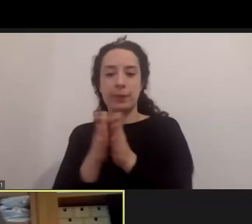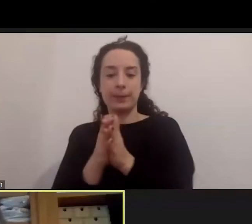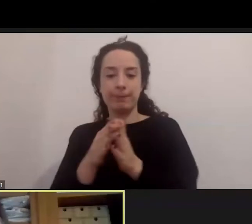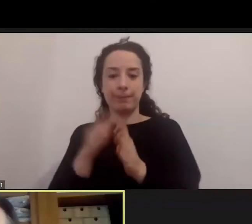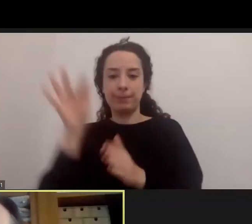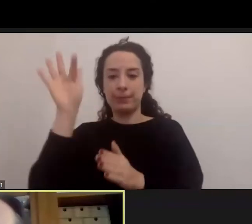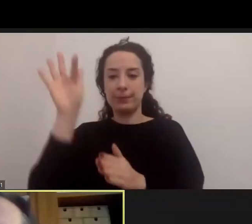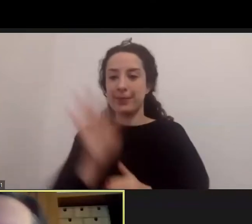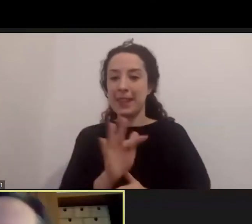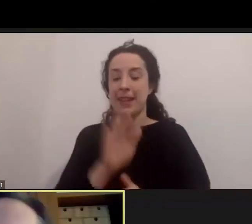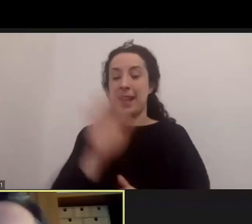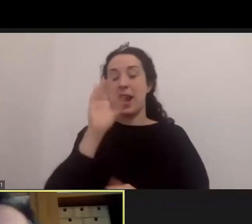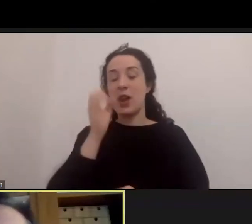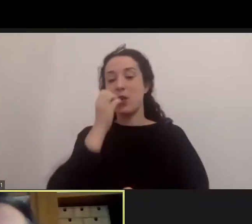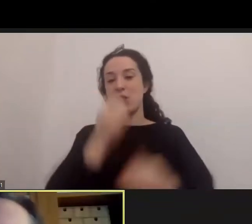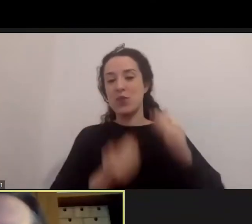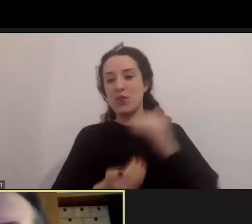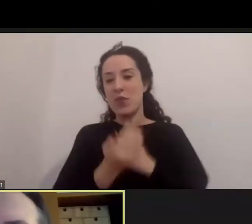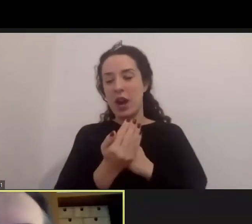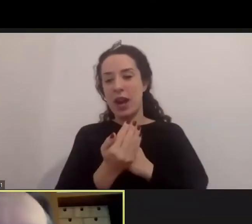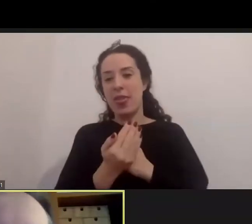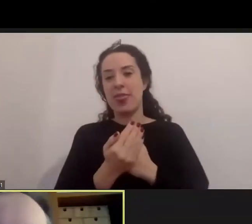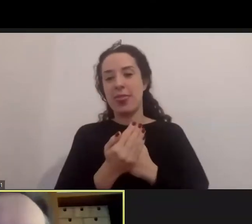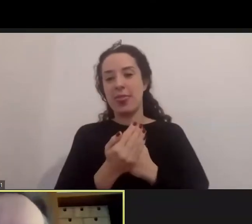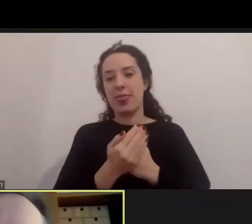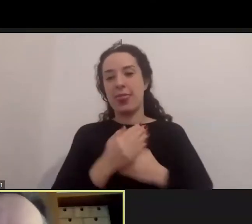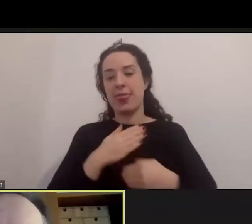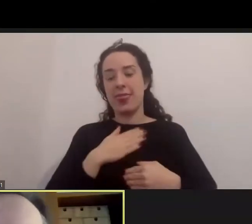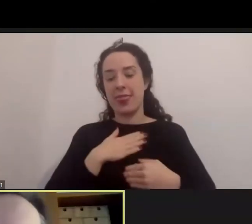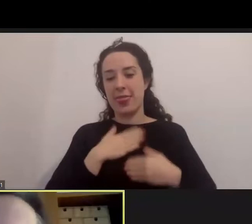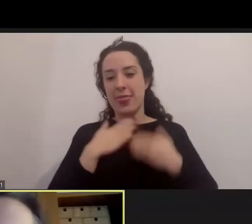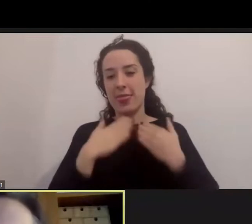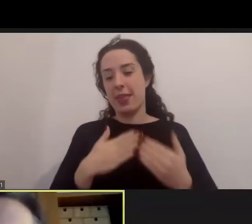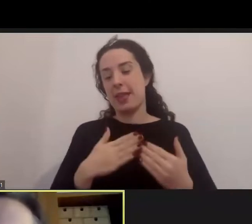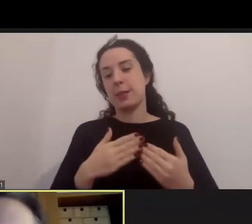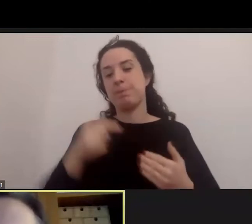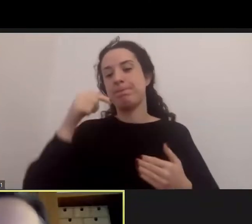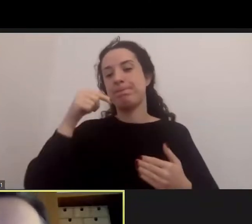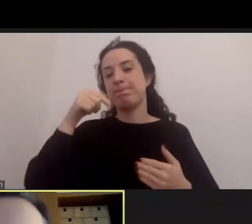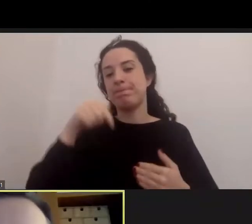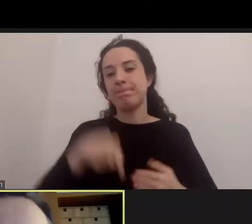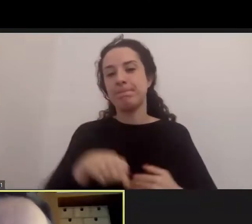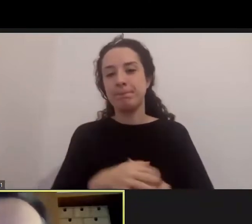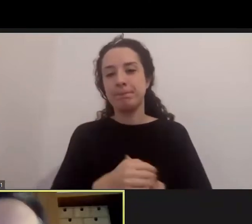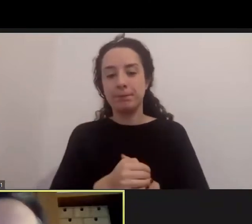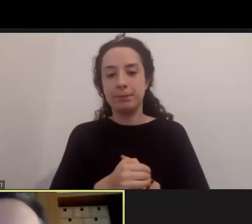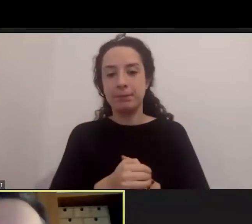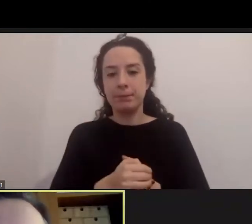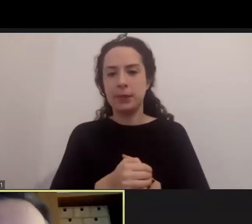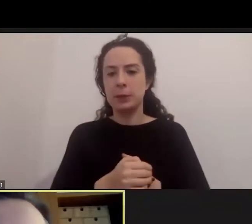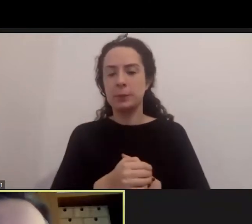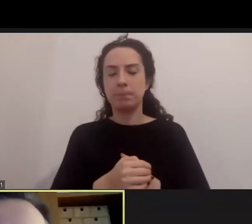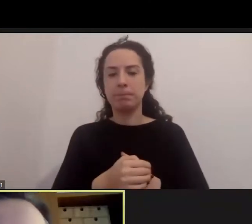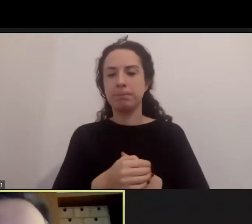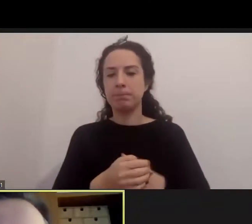Good morning, and thank you very much, Antonio. This is a great initiative that you